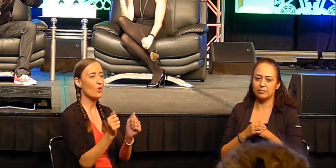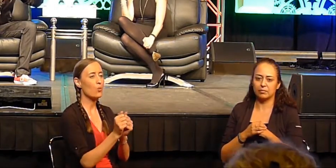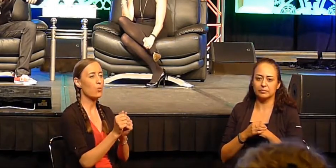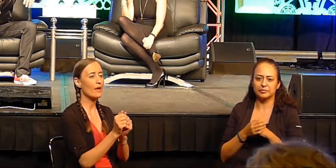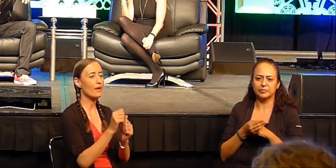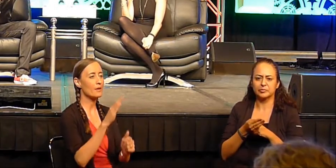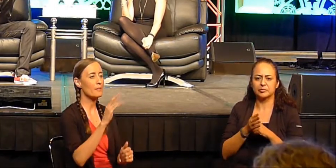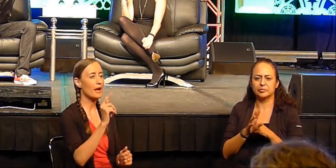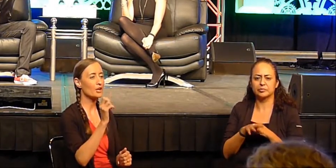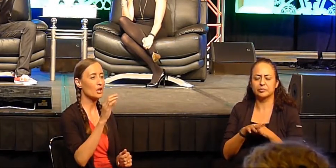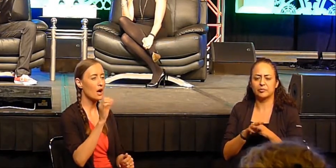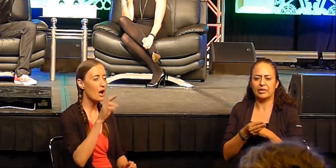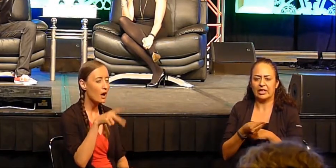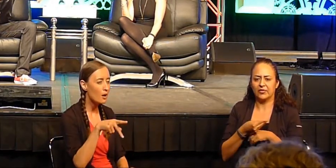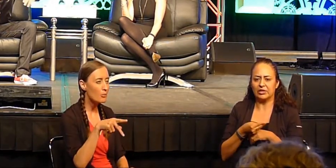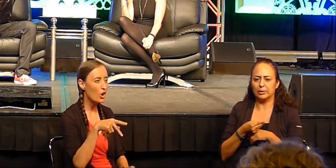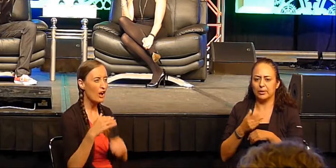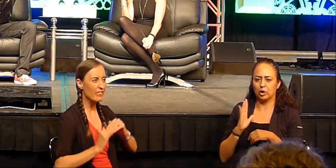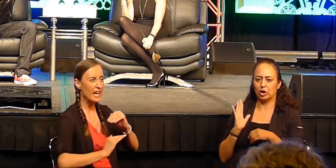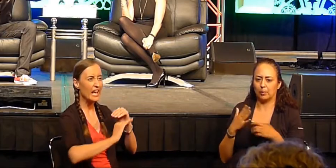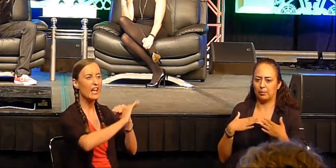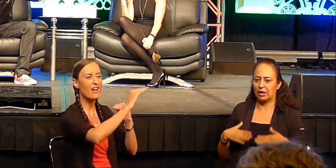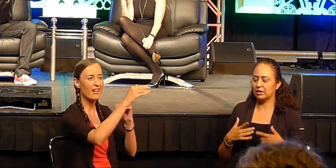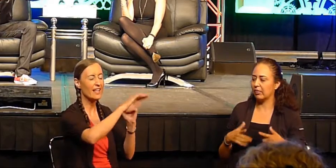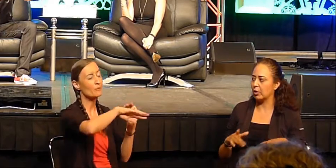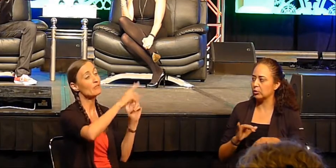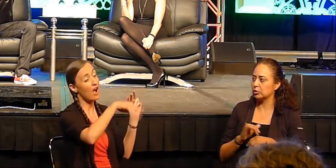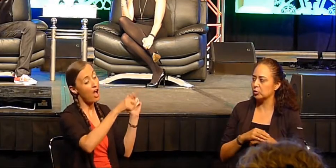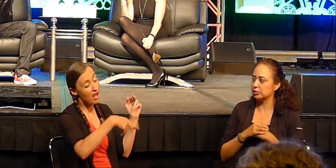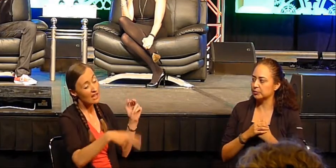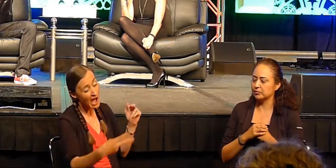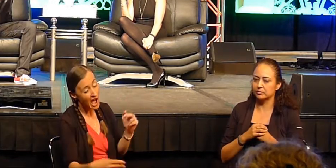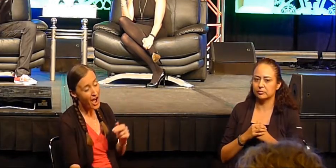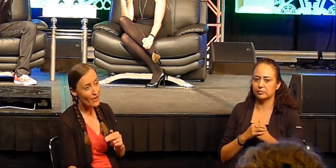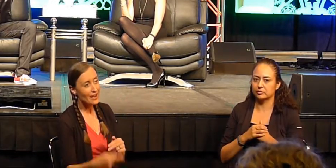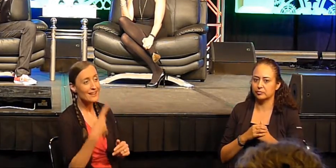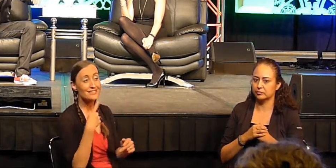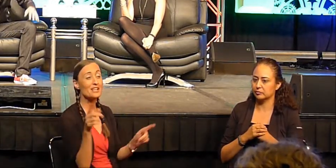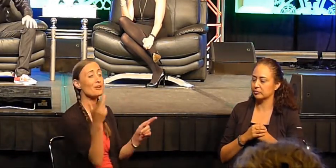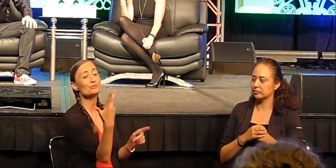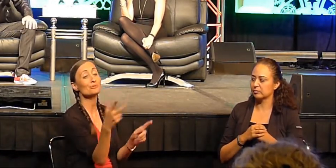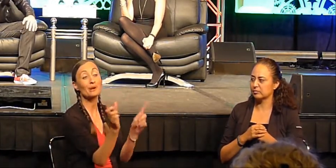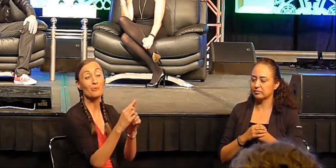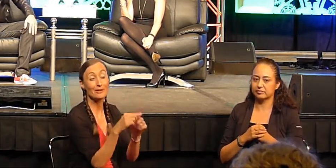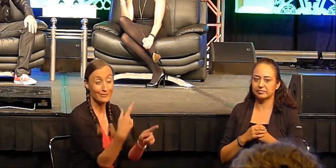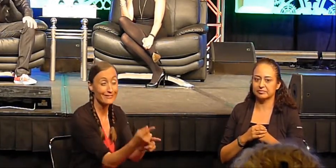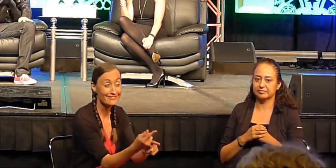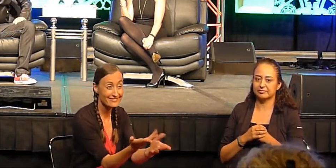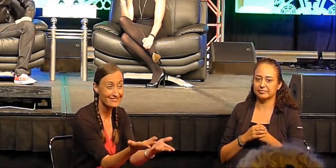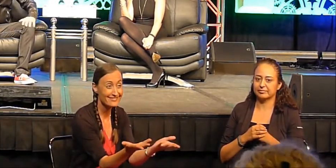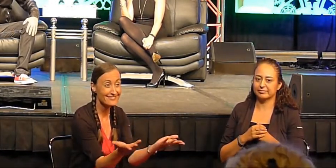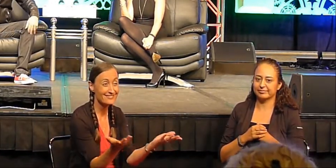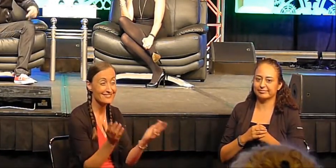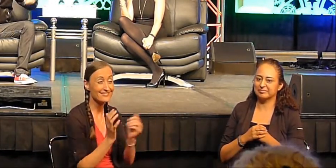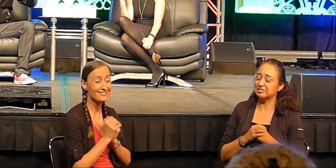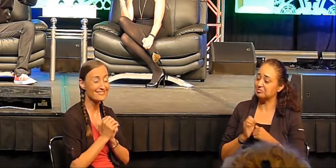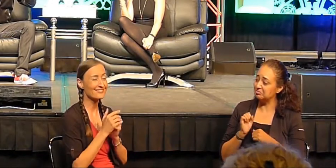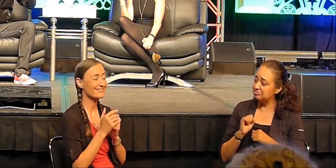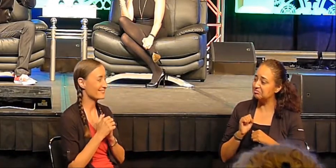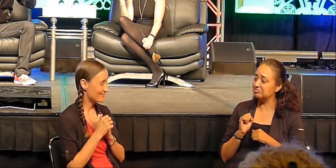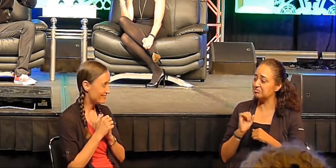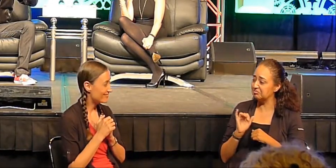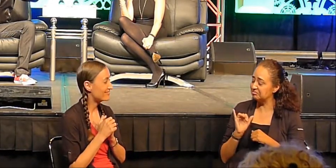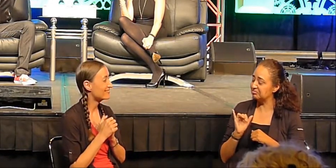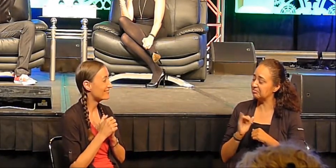top of the hill where we fall down and I say those three words and so on, right? And I'm